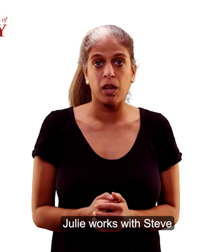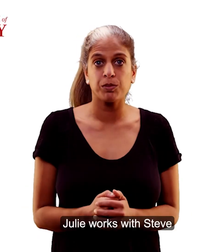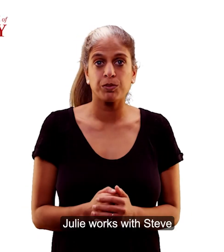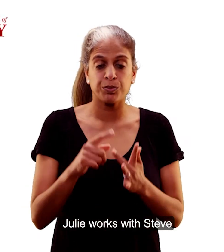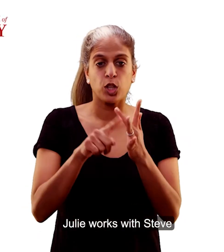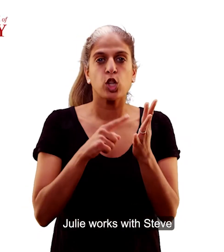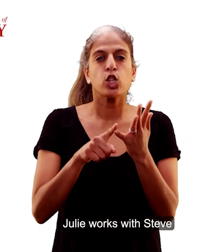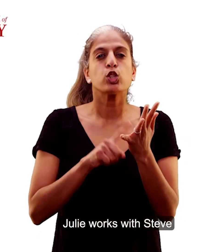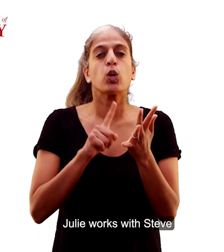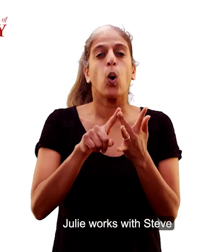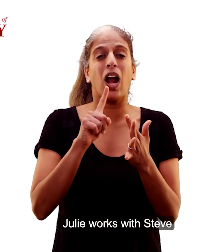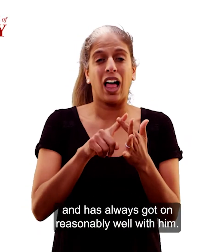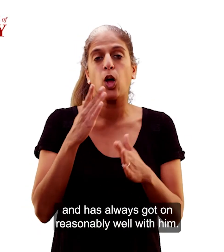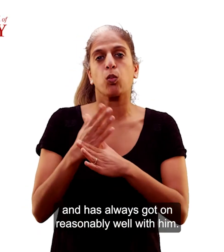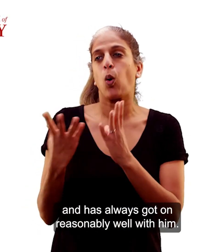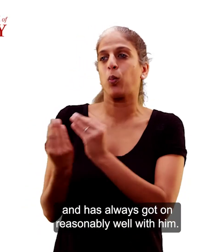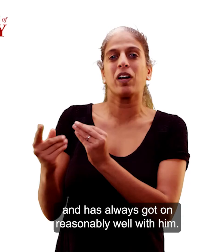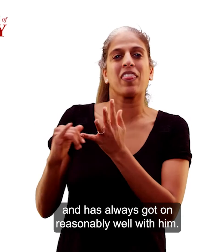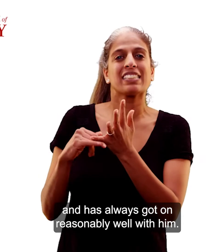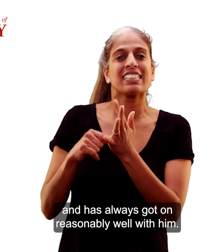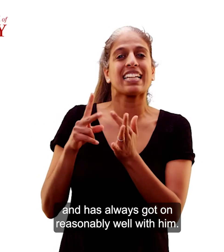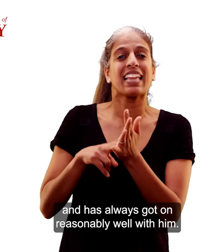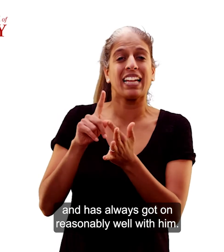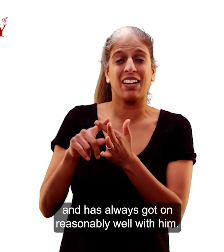Julie works with Steve and has always got on reasonably well with him.